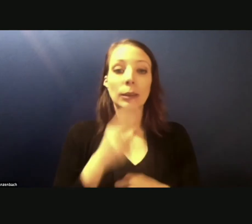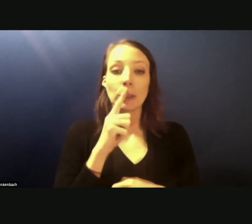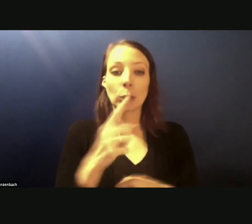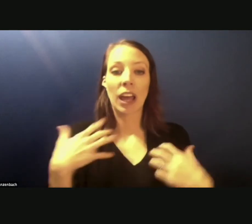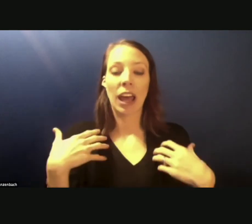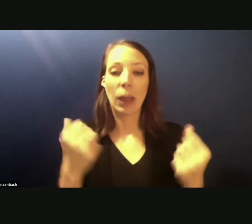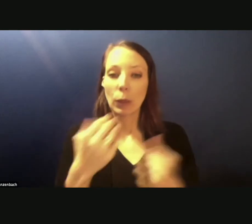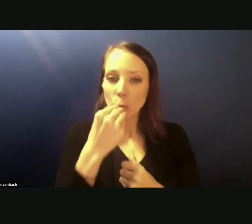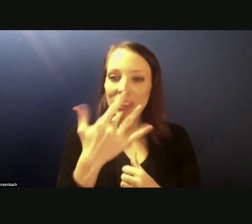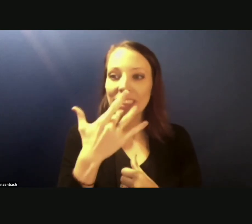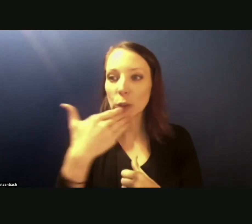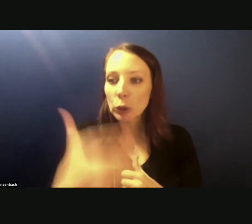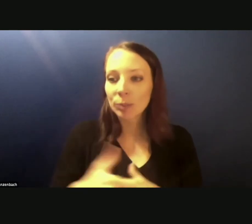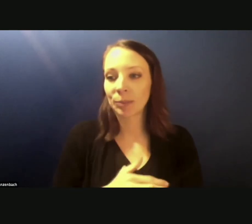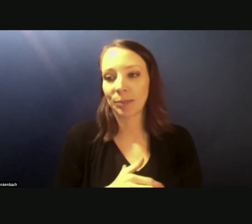like taste good.